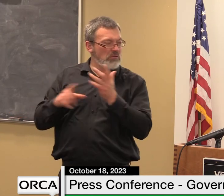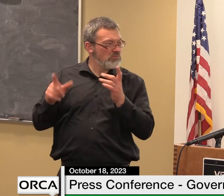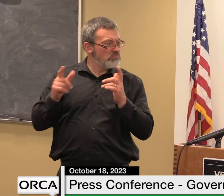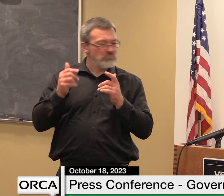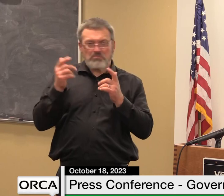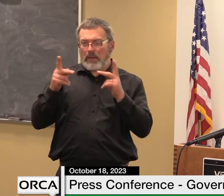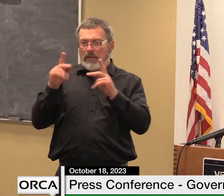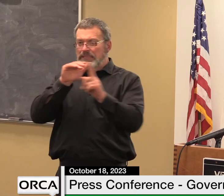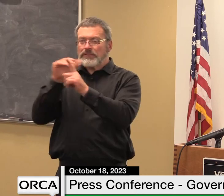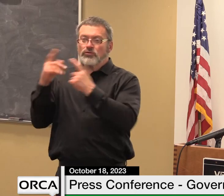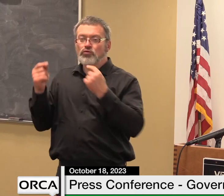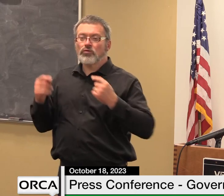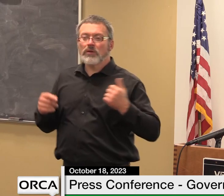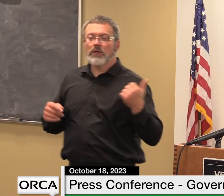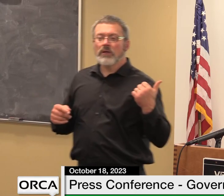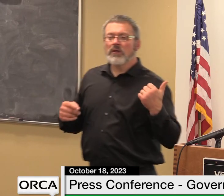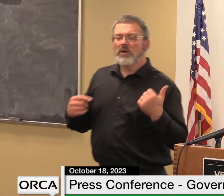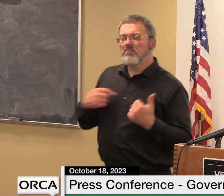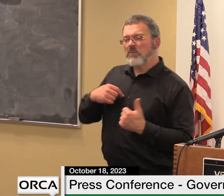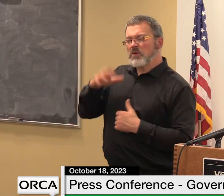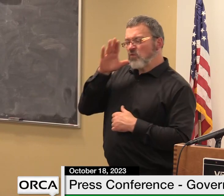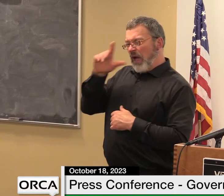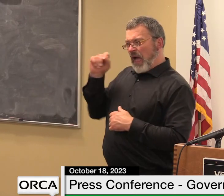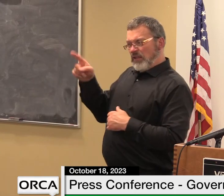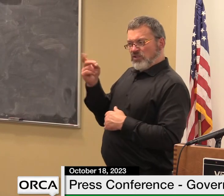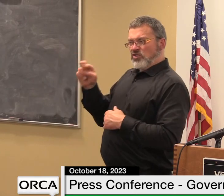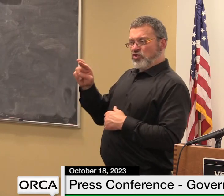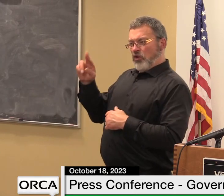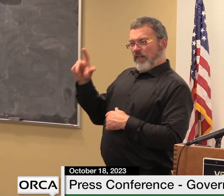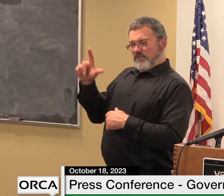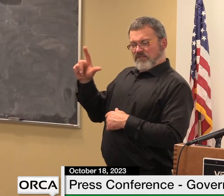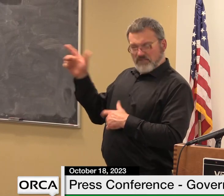have Dr. Levine in at some point here to talk about that.